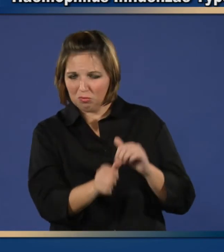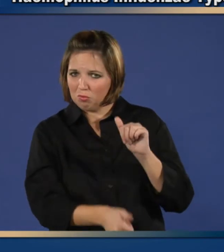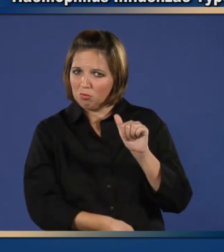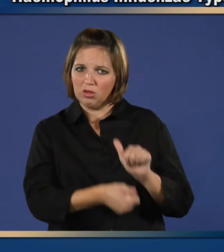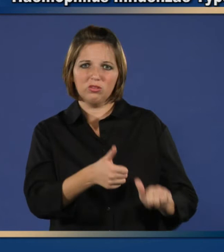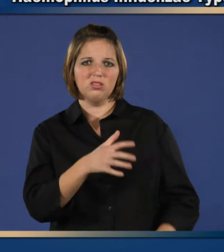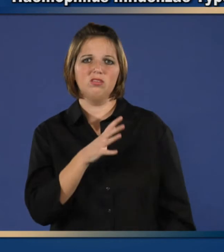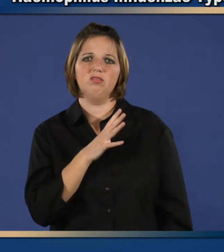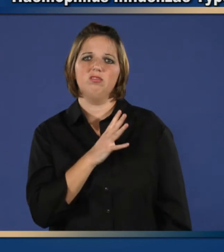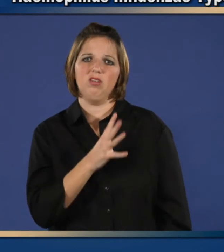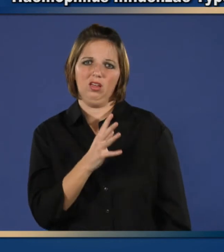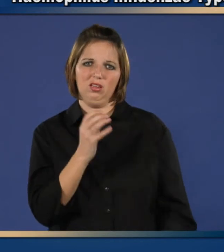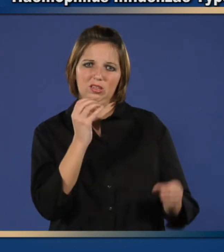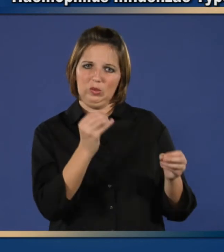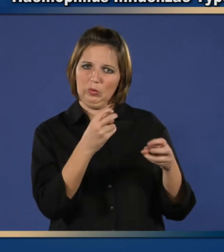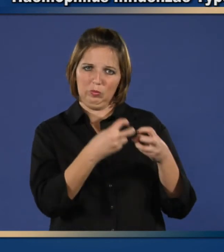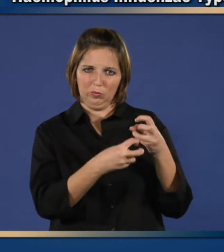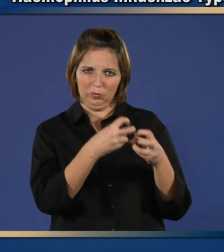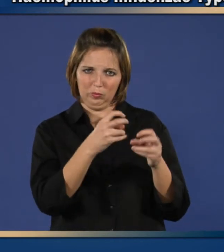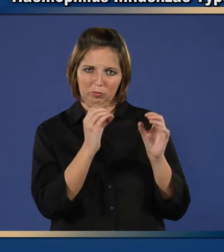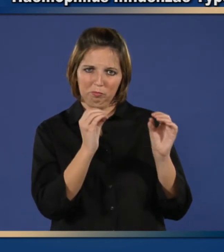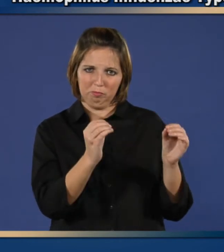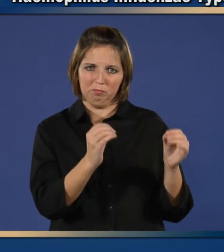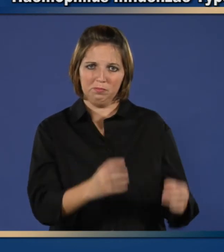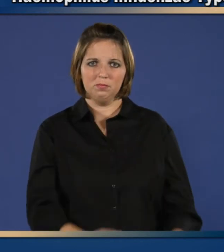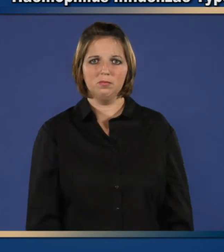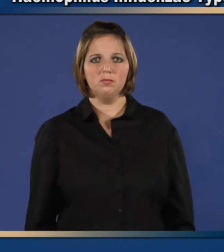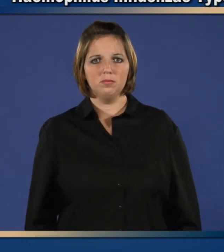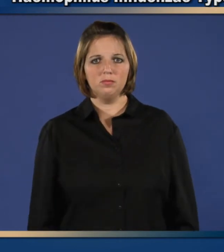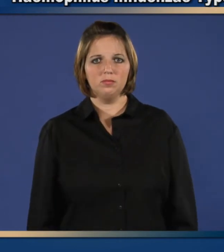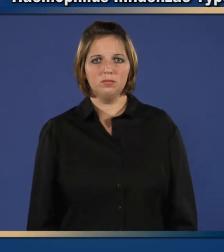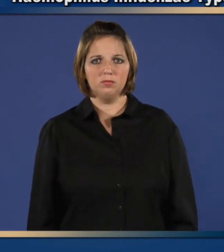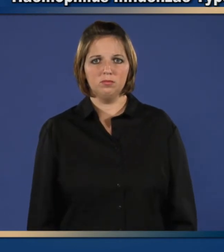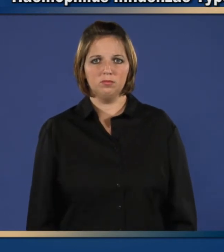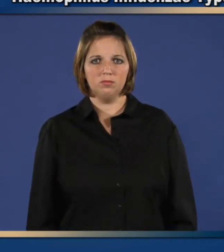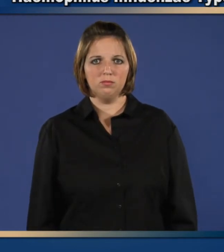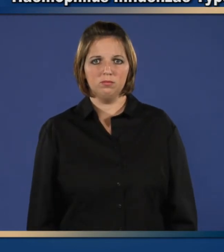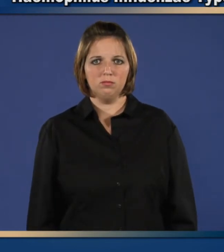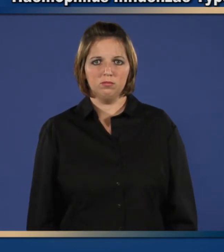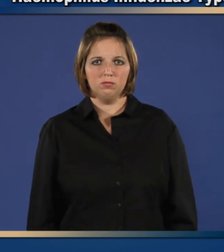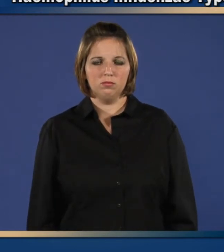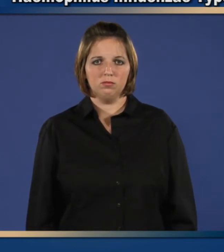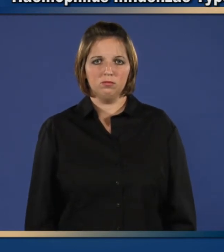Most people who get Hib vaccine do not have any problems with it.